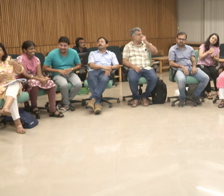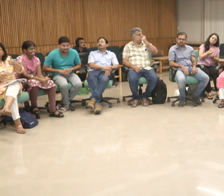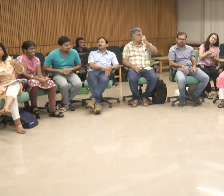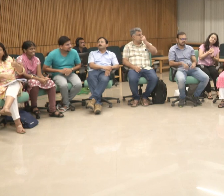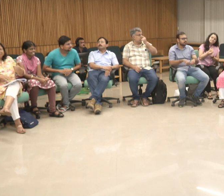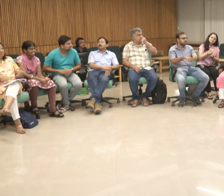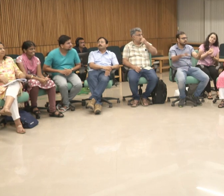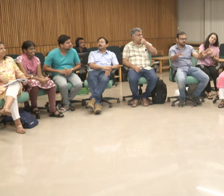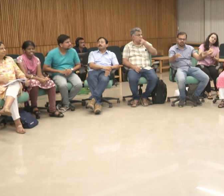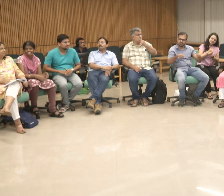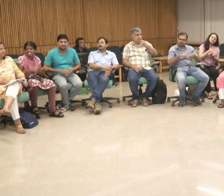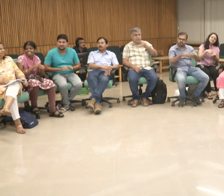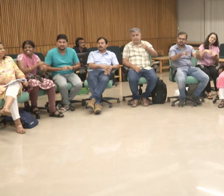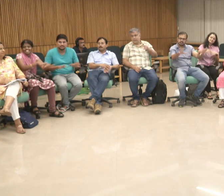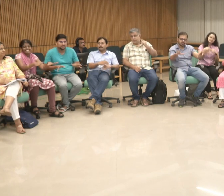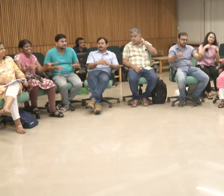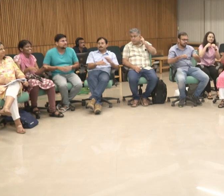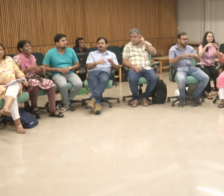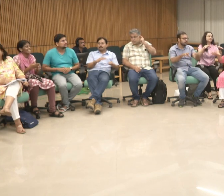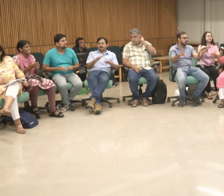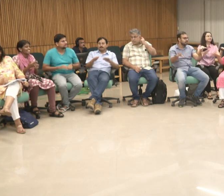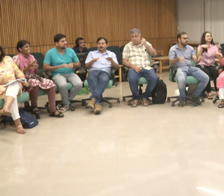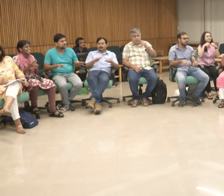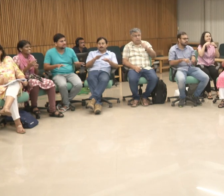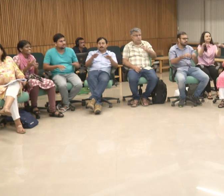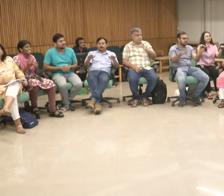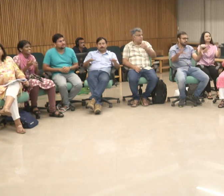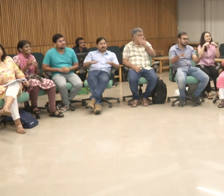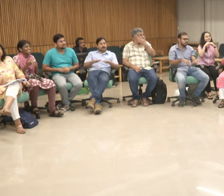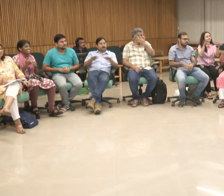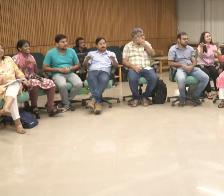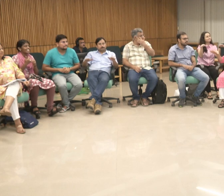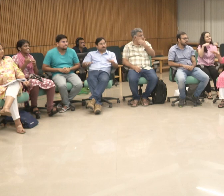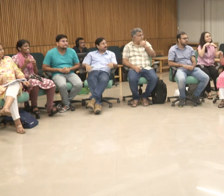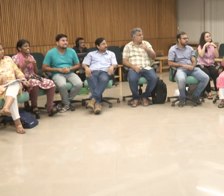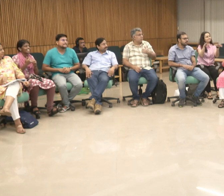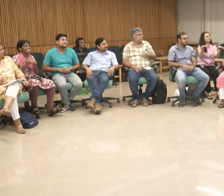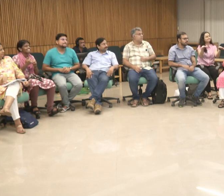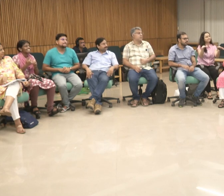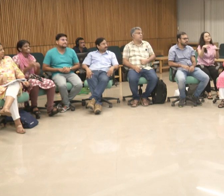For sharing. This is for sharing. Like X sharing.